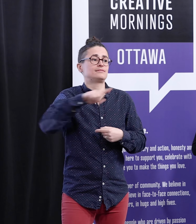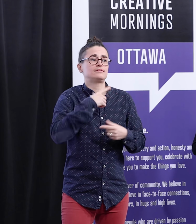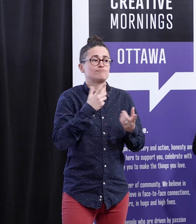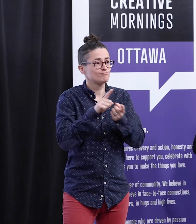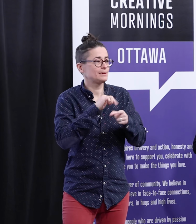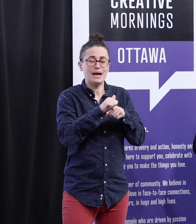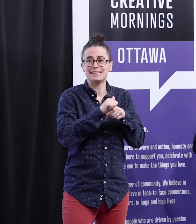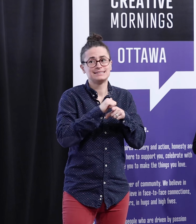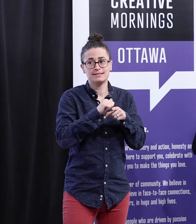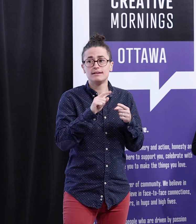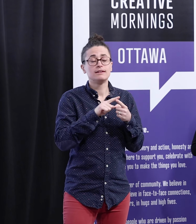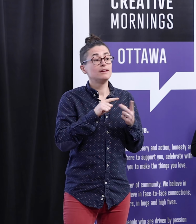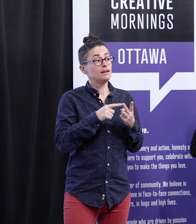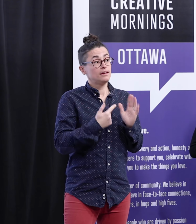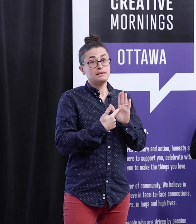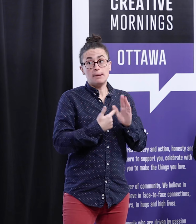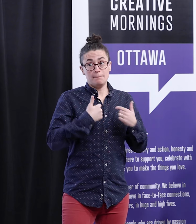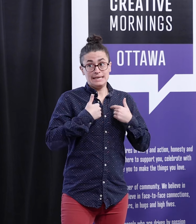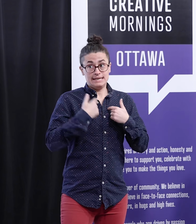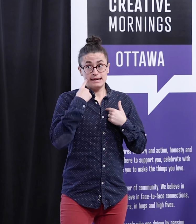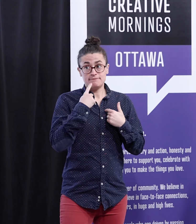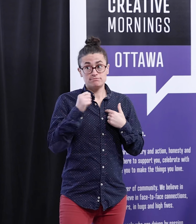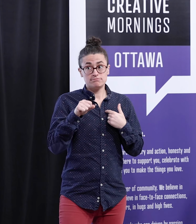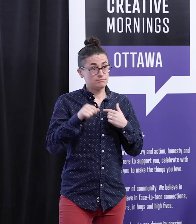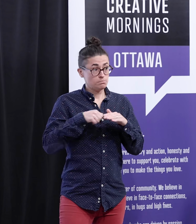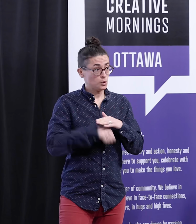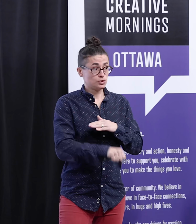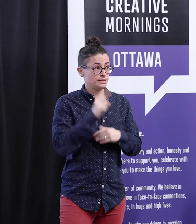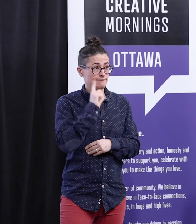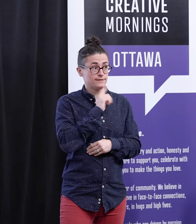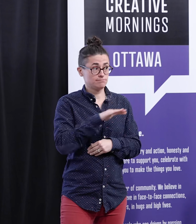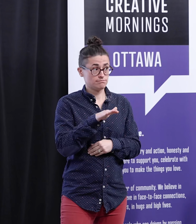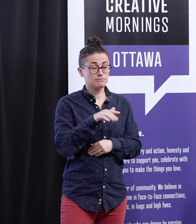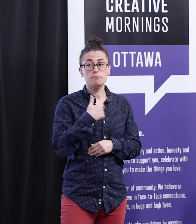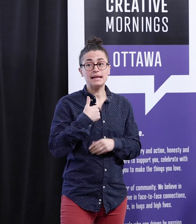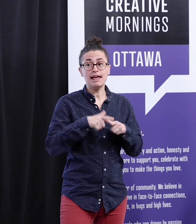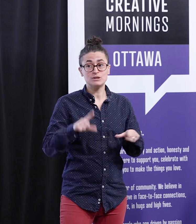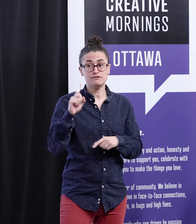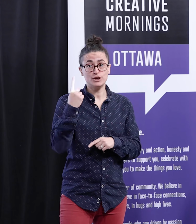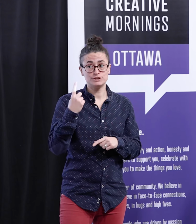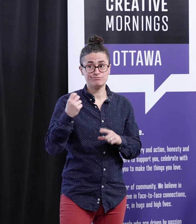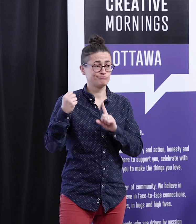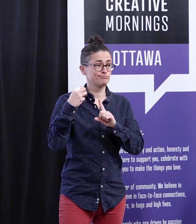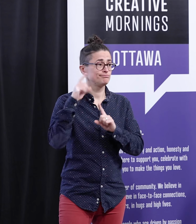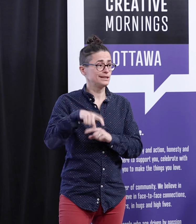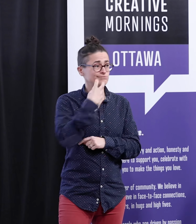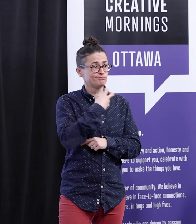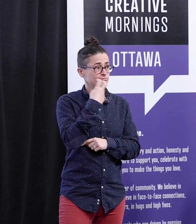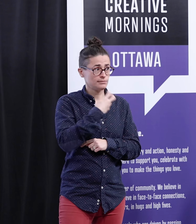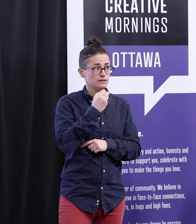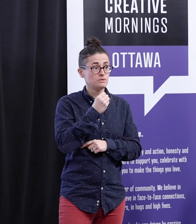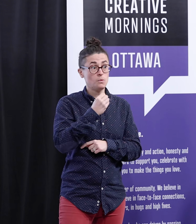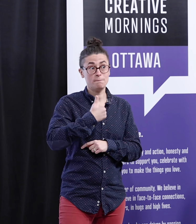also takes that willingness to get out of your comfort zone. So really, it's all about practicing. Myself, I was born deaf, and